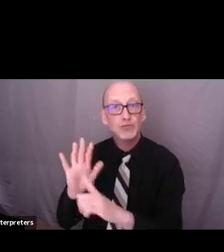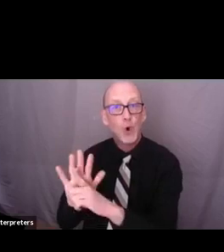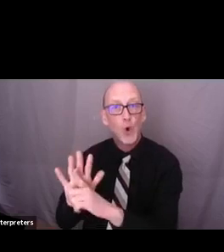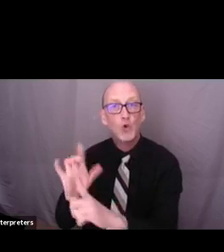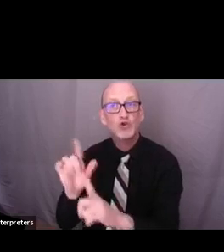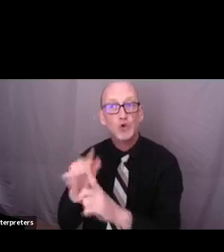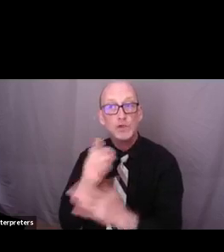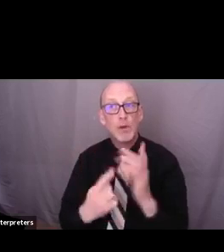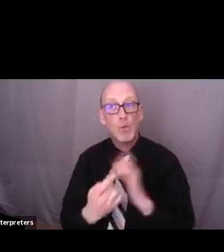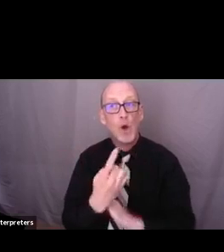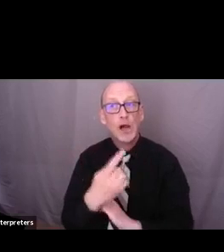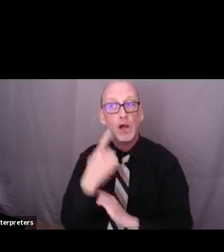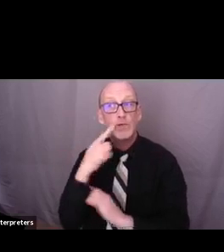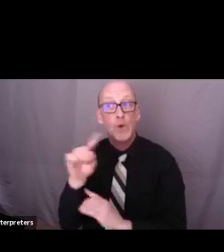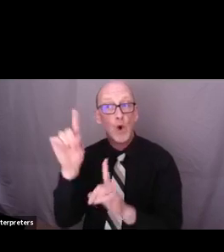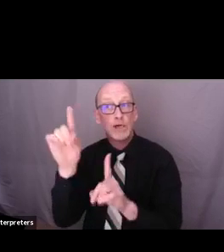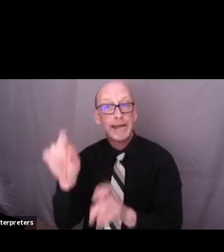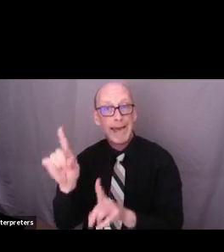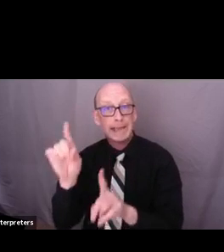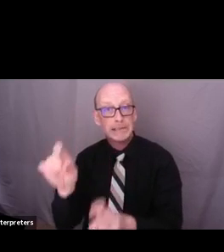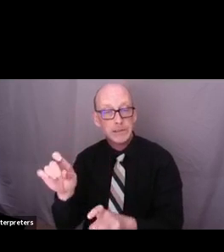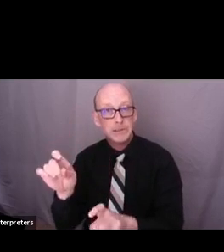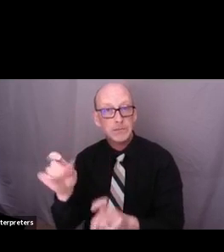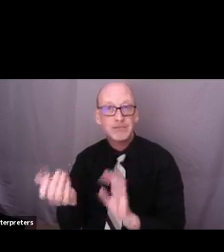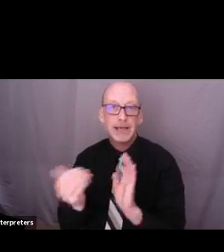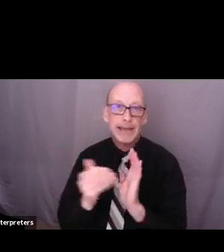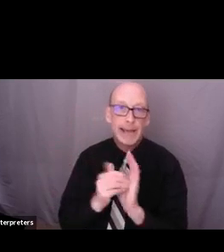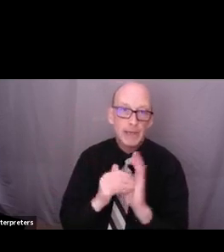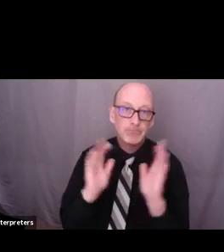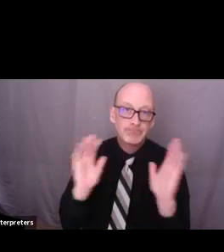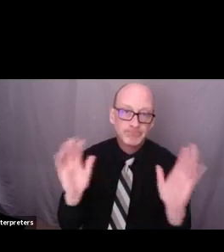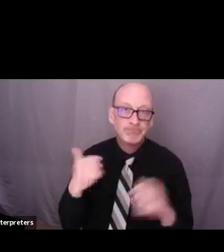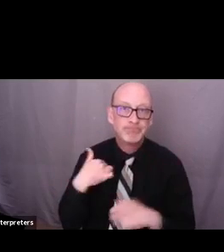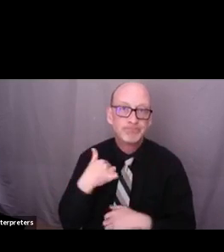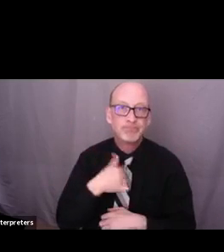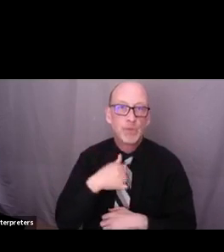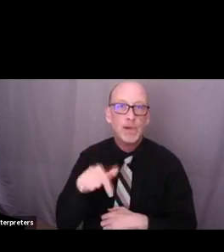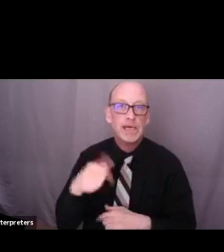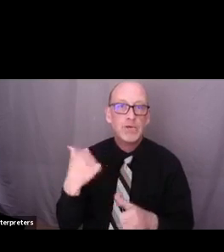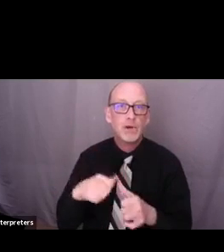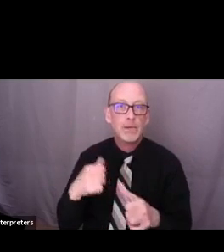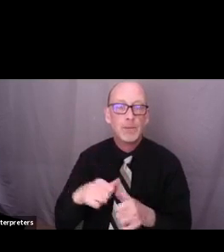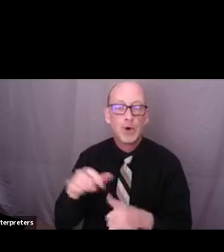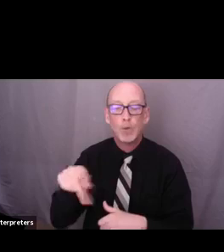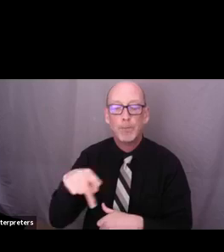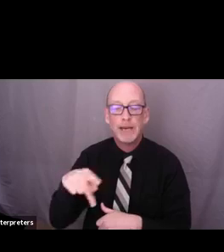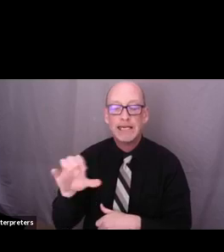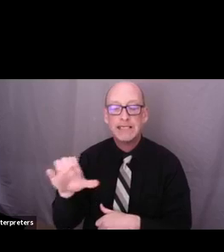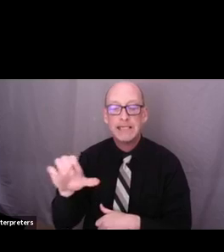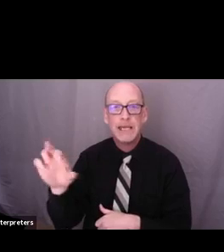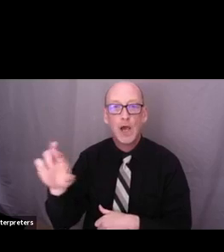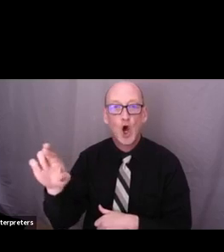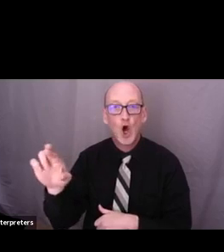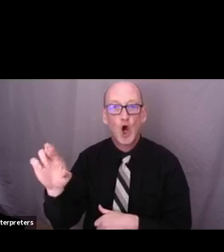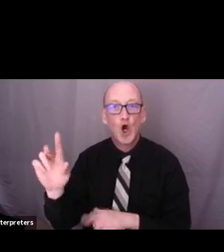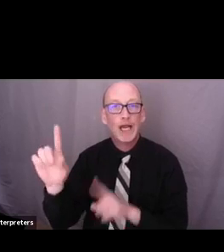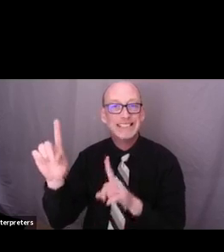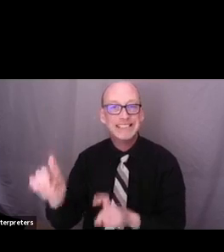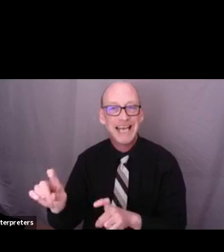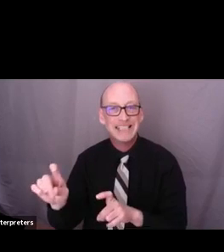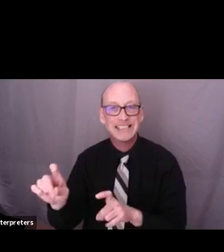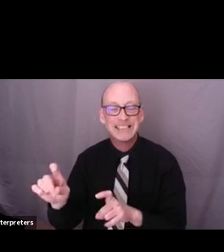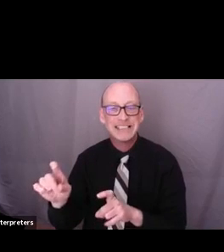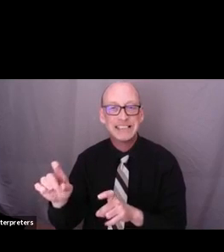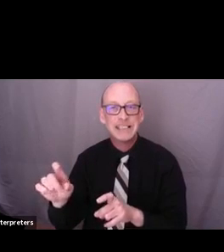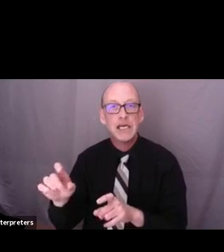be tested. Again, we got to remember that the PCR test is one tool that gives us a snapshot in time. And